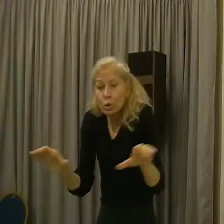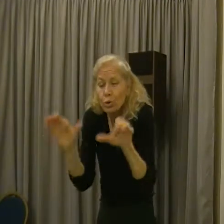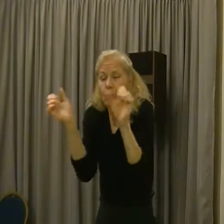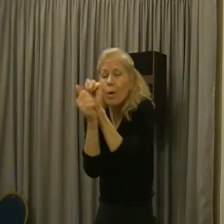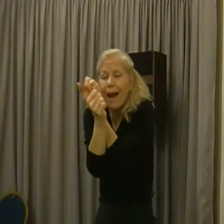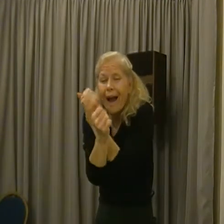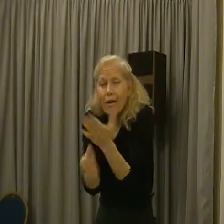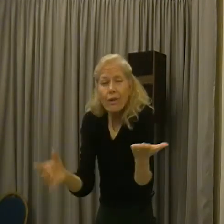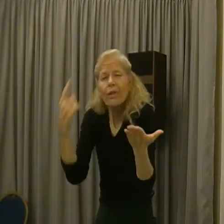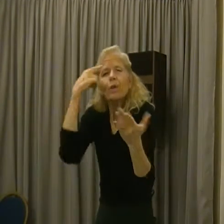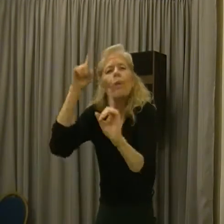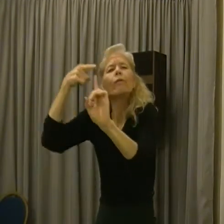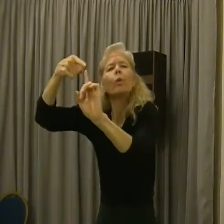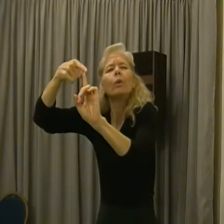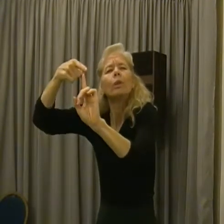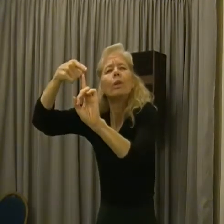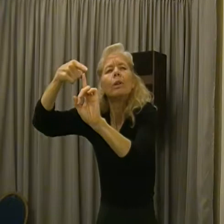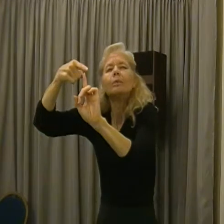we see that. What's he talking about? Knowing God.